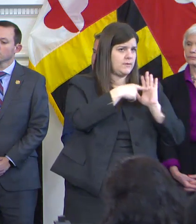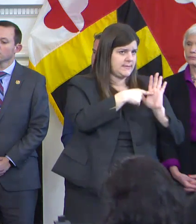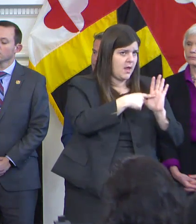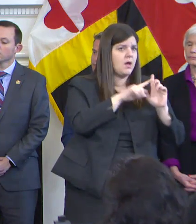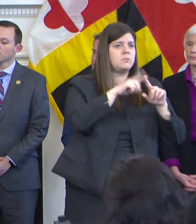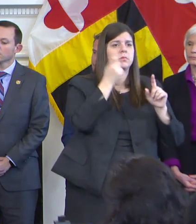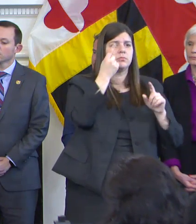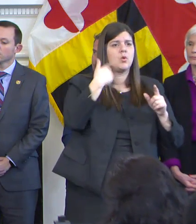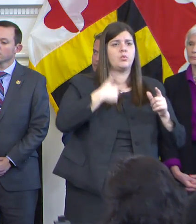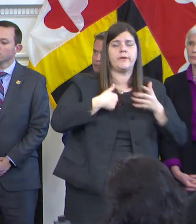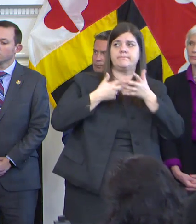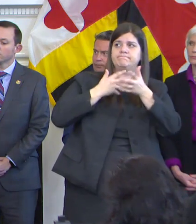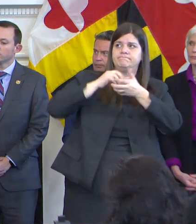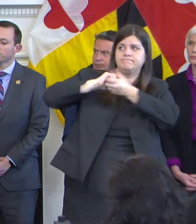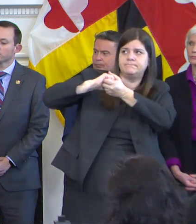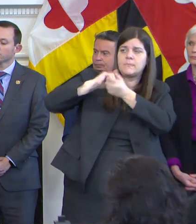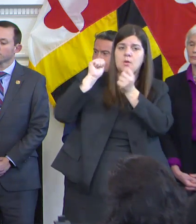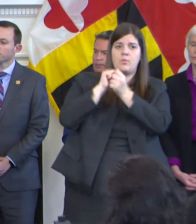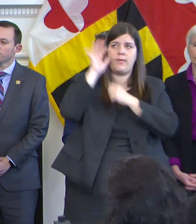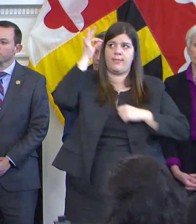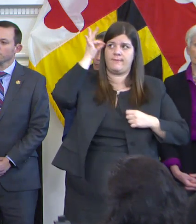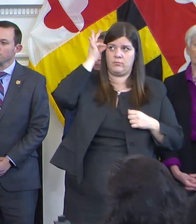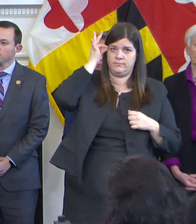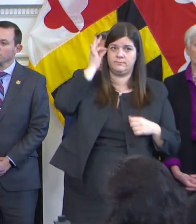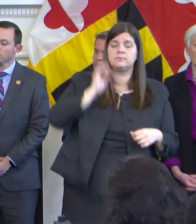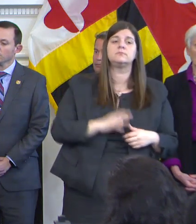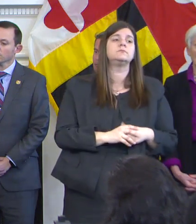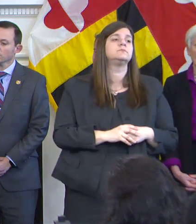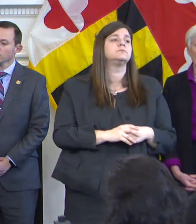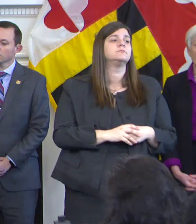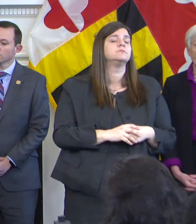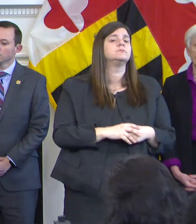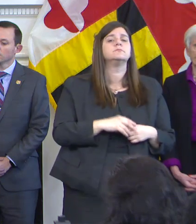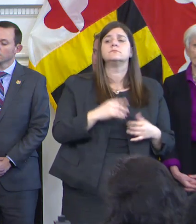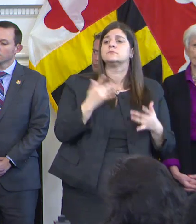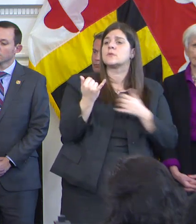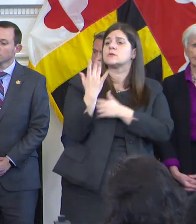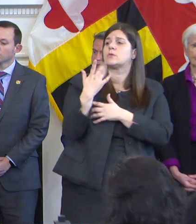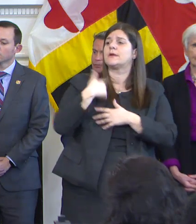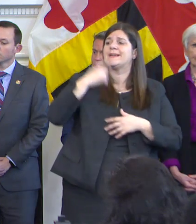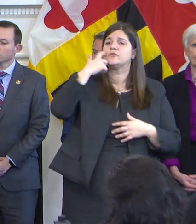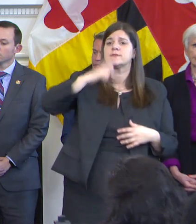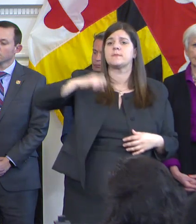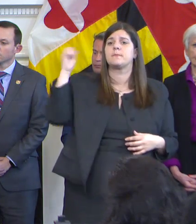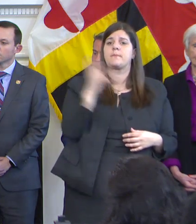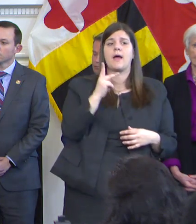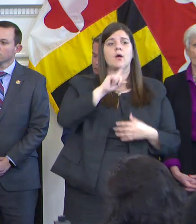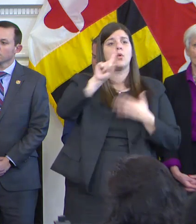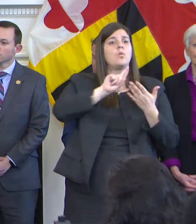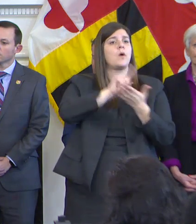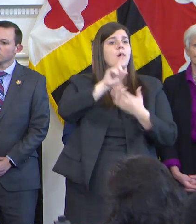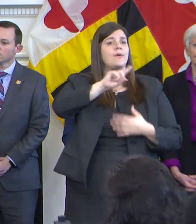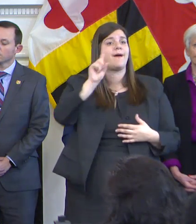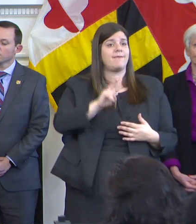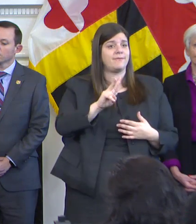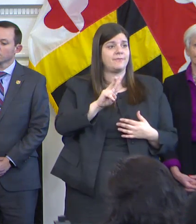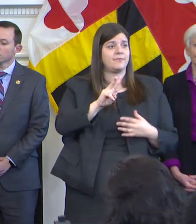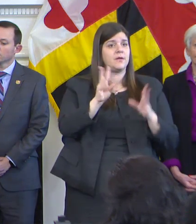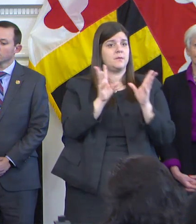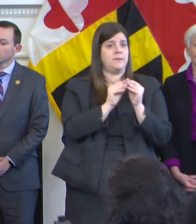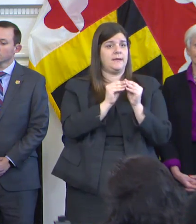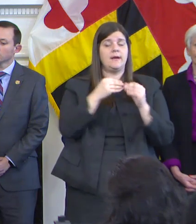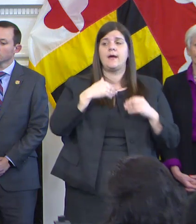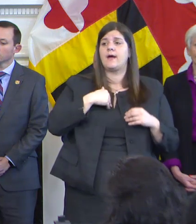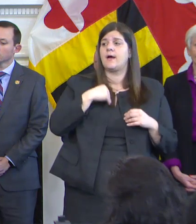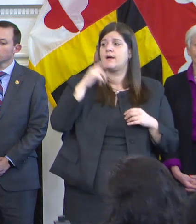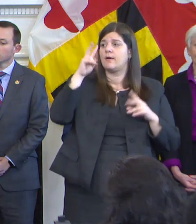just returned from an hour-and-a-half meeting in the Situation Room with Vice President Pence and